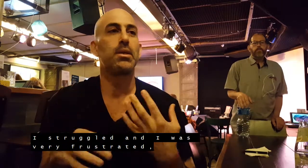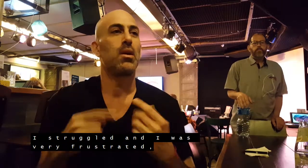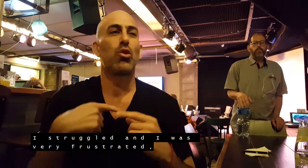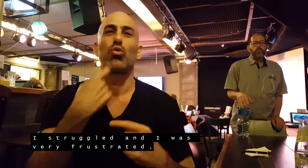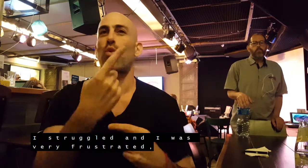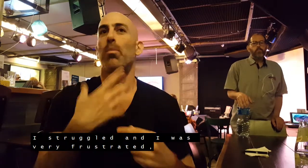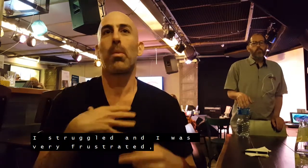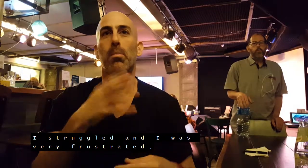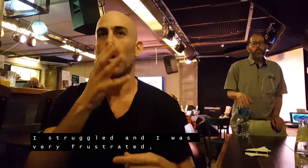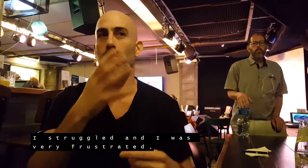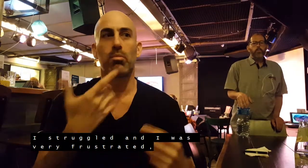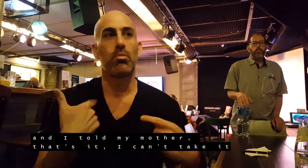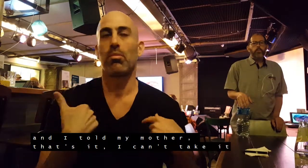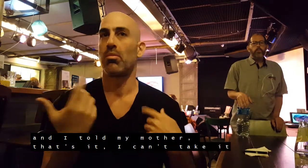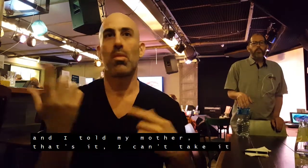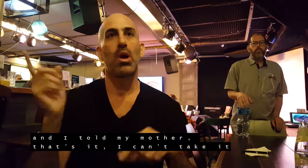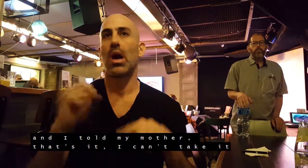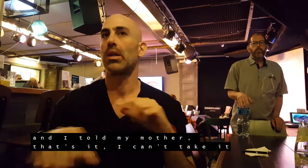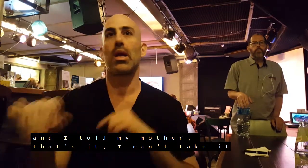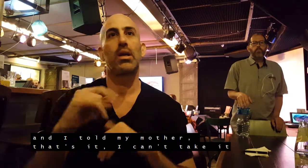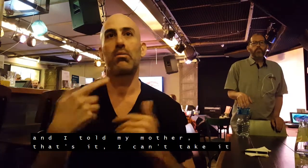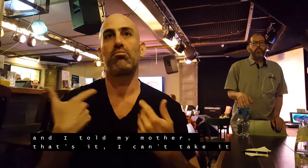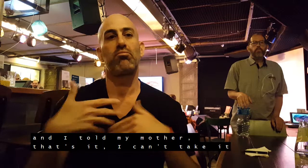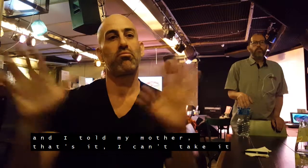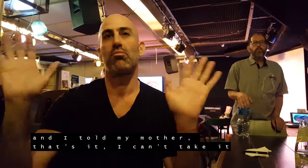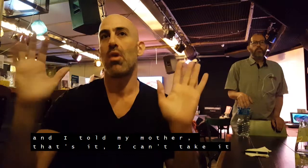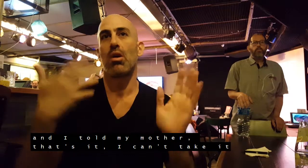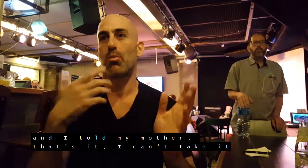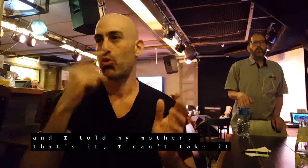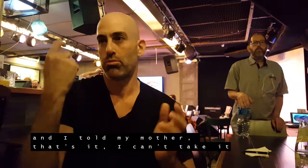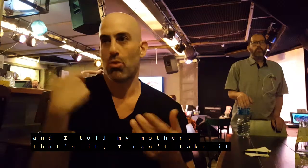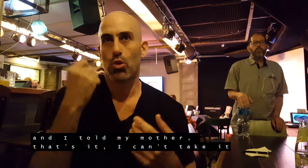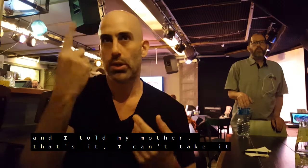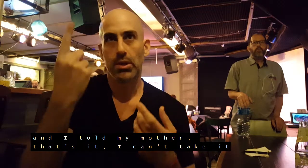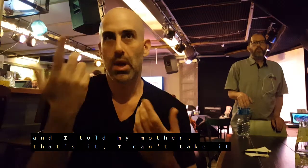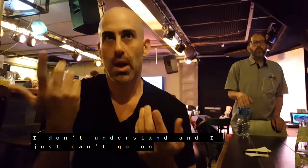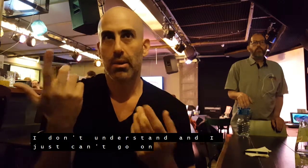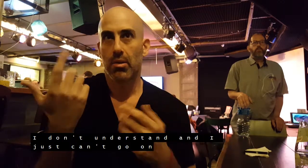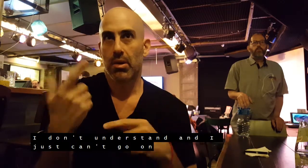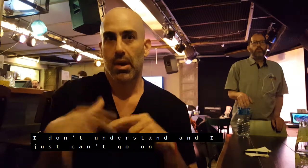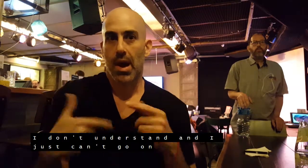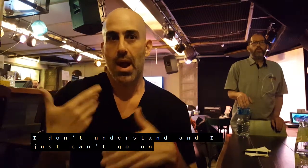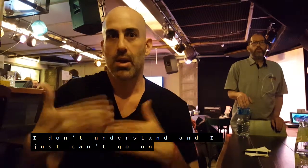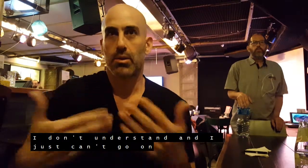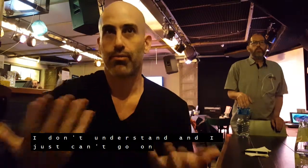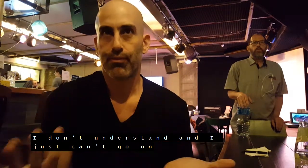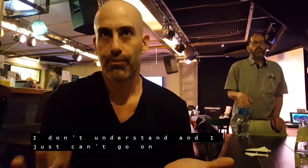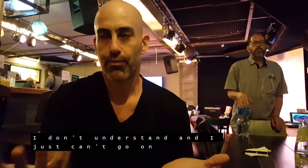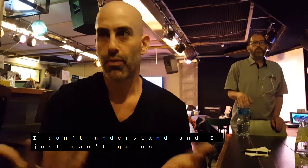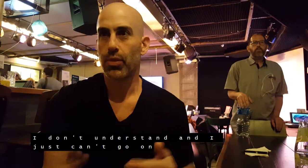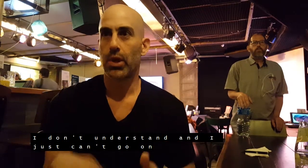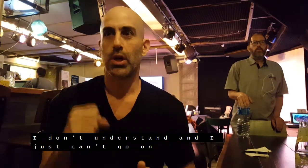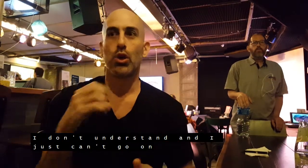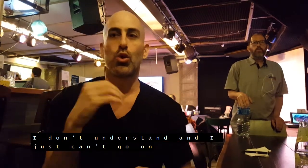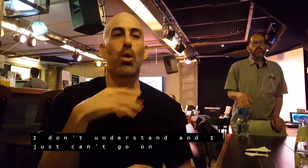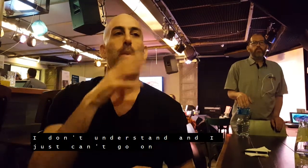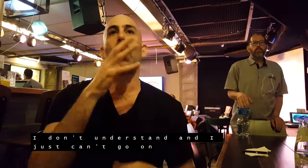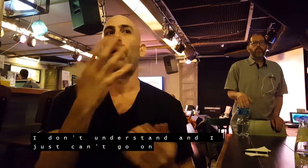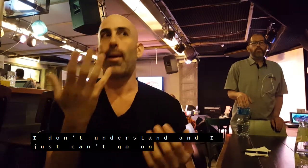frustrated. And I told my mother, that's it. I can't take it. I don't understand. And I just can't go on. So